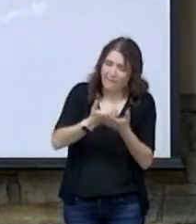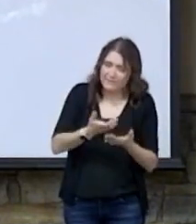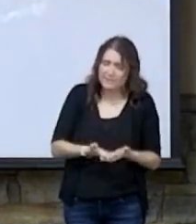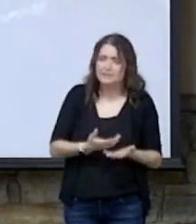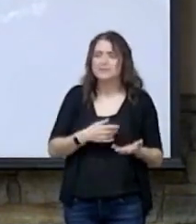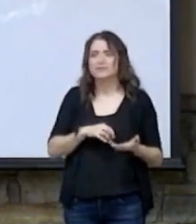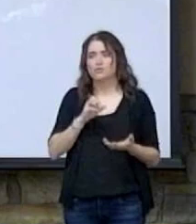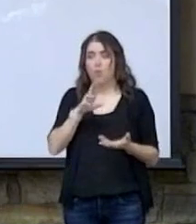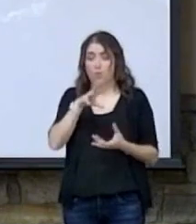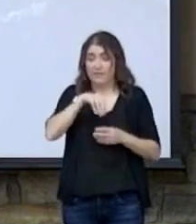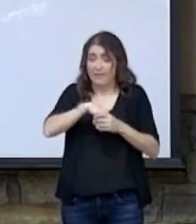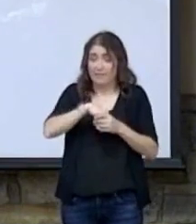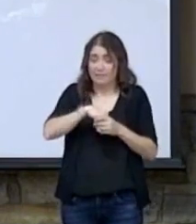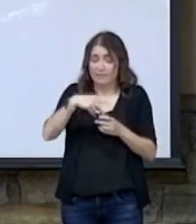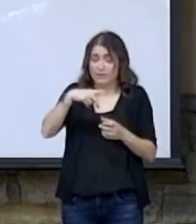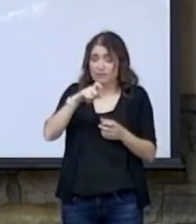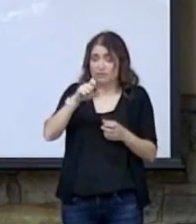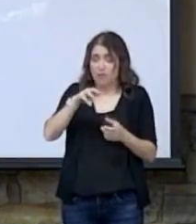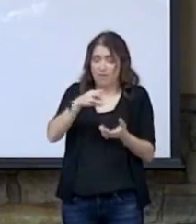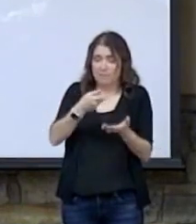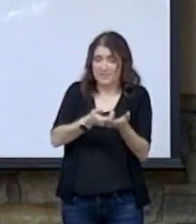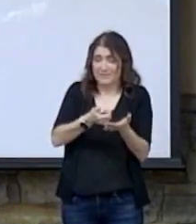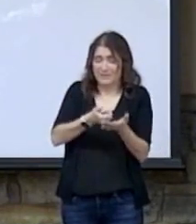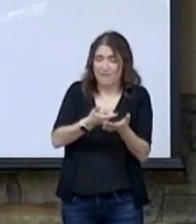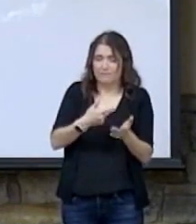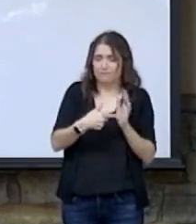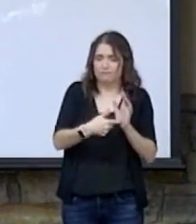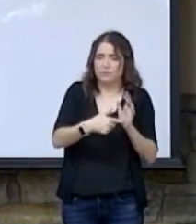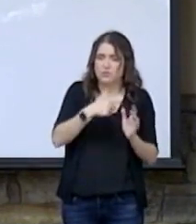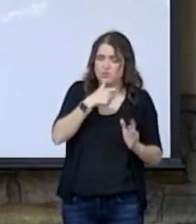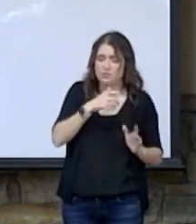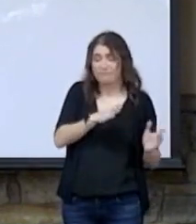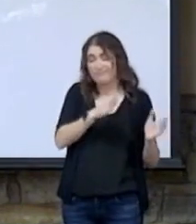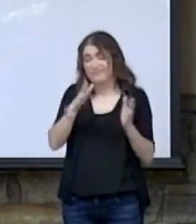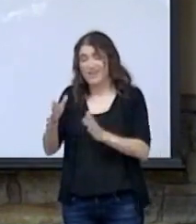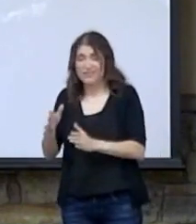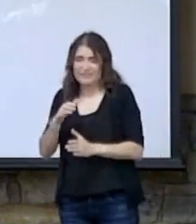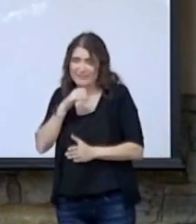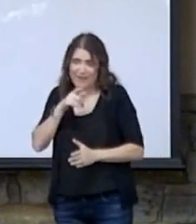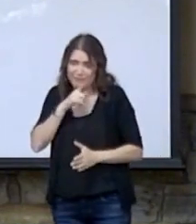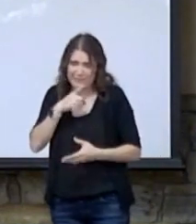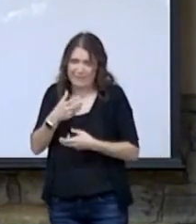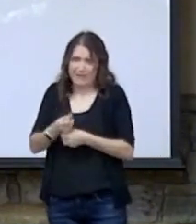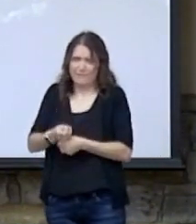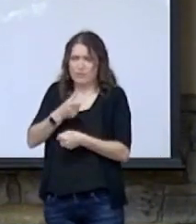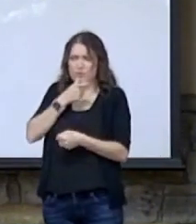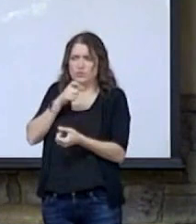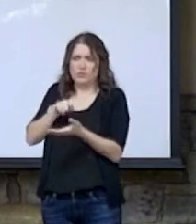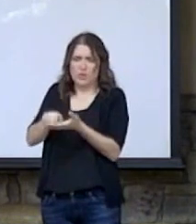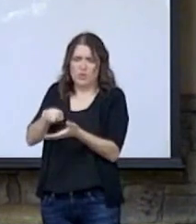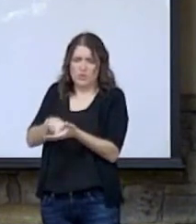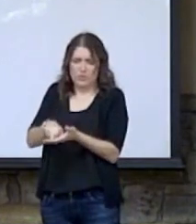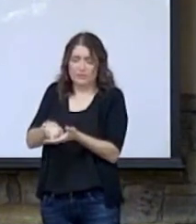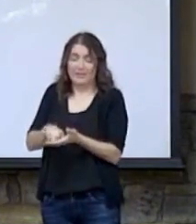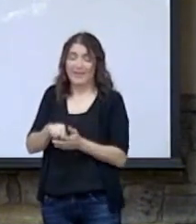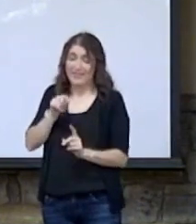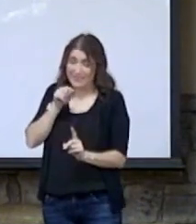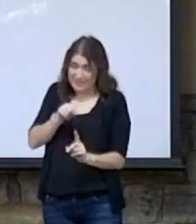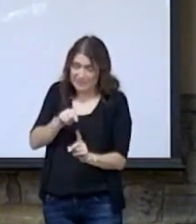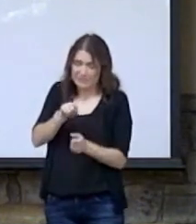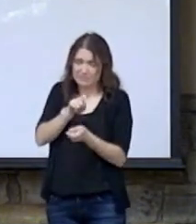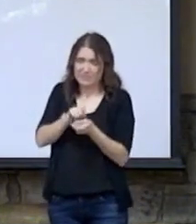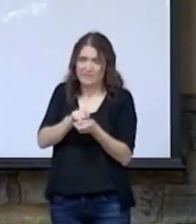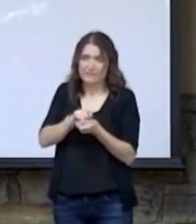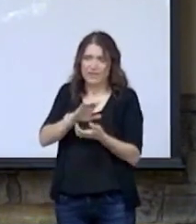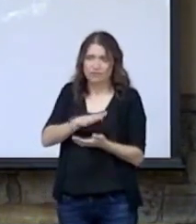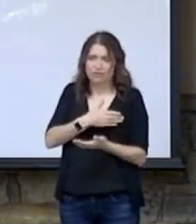evidence within the Psalm itself. Others, not so much confidence that we have behind who wrote them. This particular Psalm